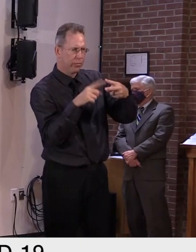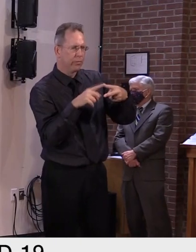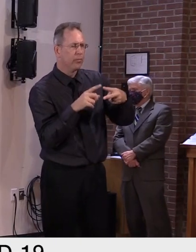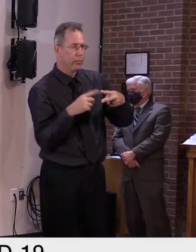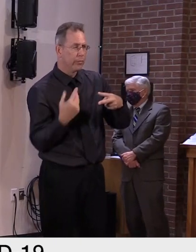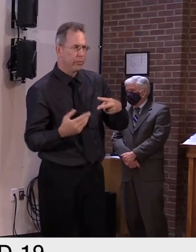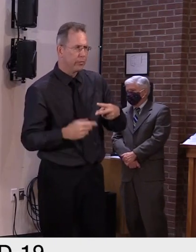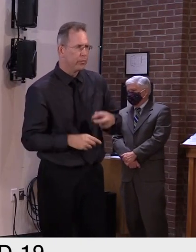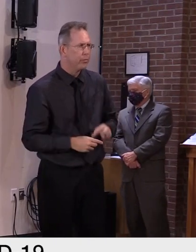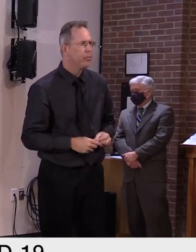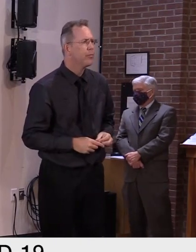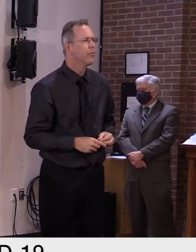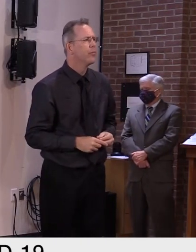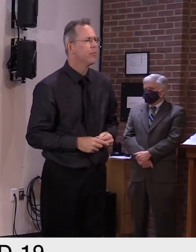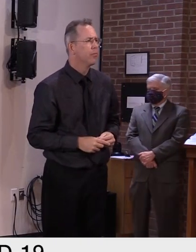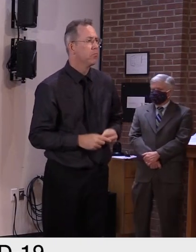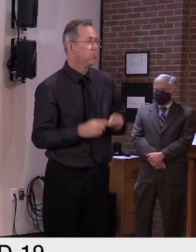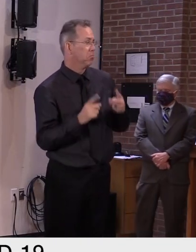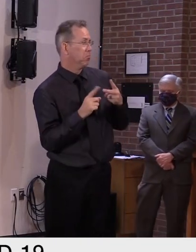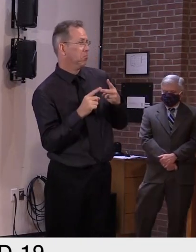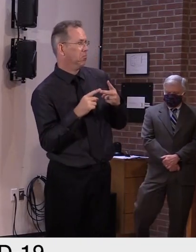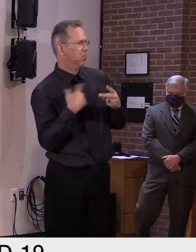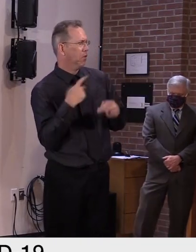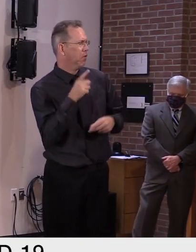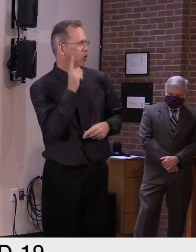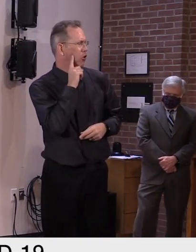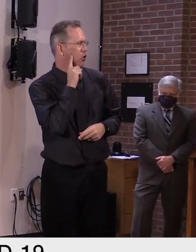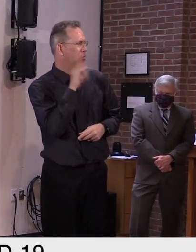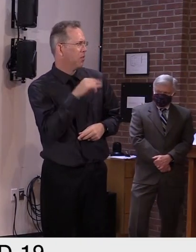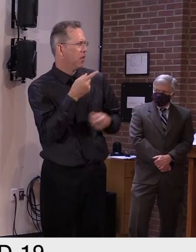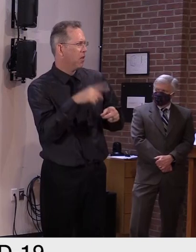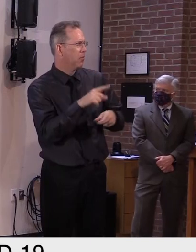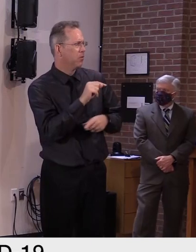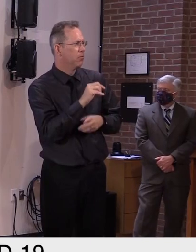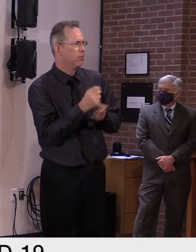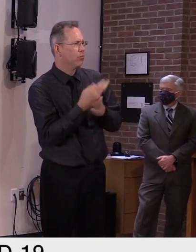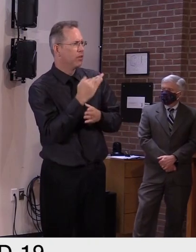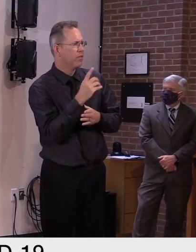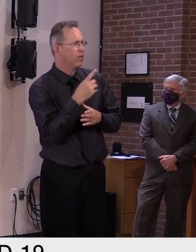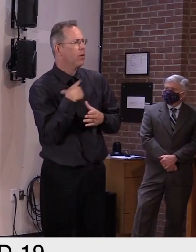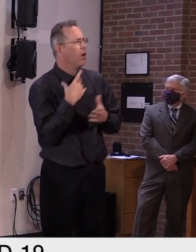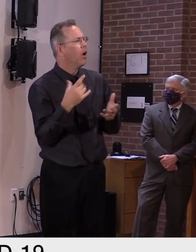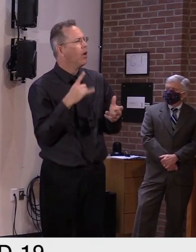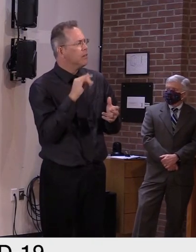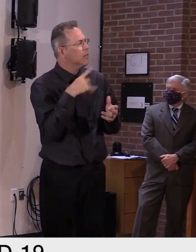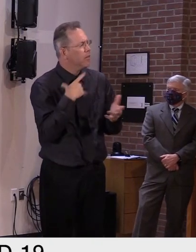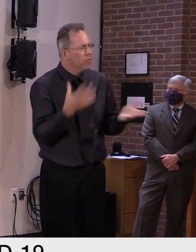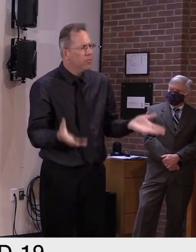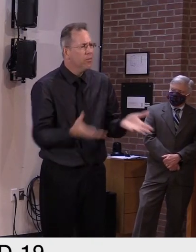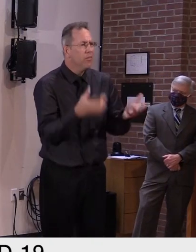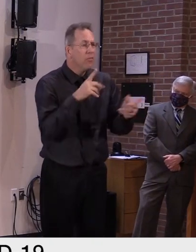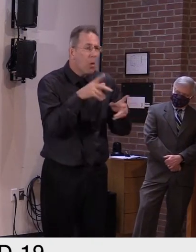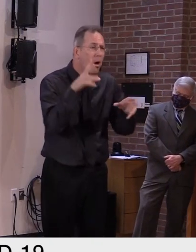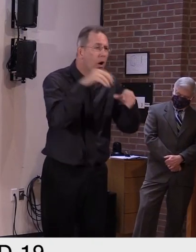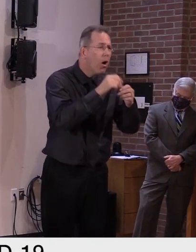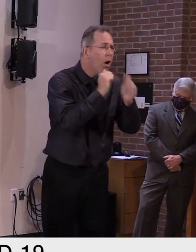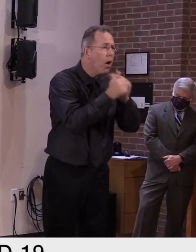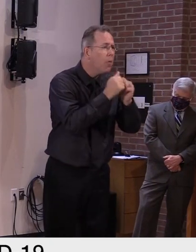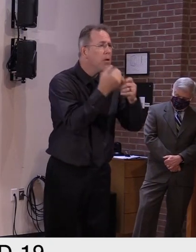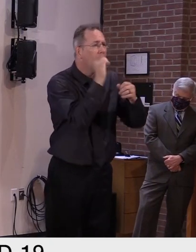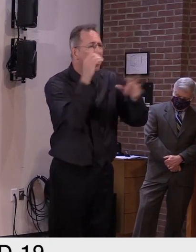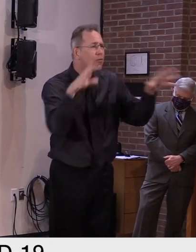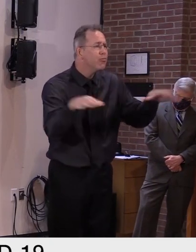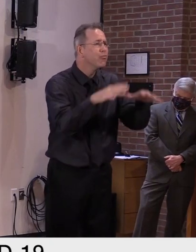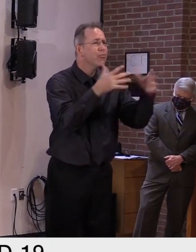be beneficial in terms of mitigating the spread of the virus. We'd advocate to anyone who is out in public or